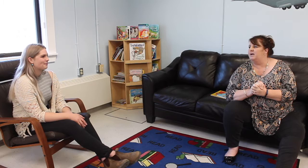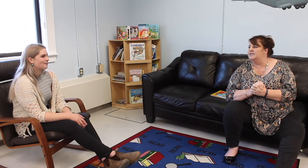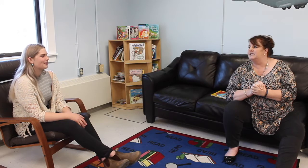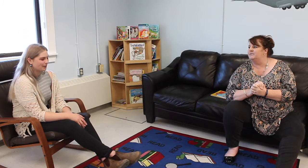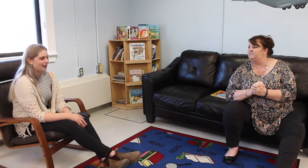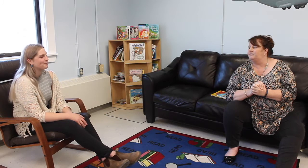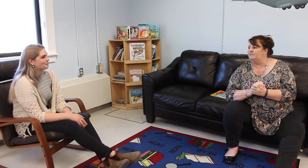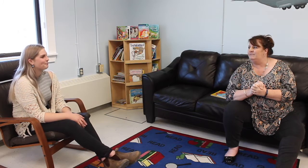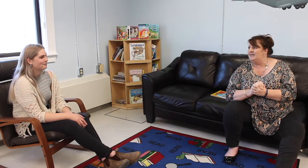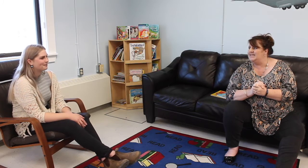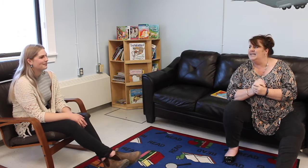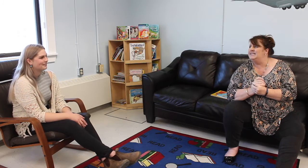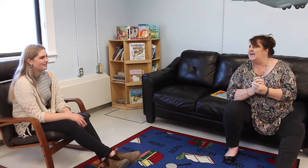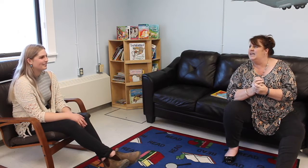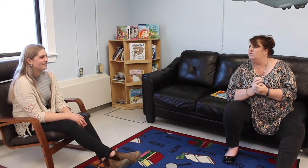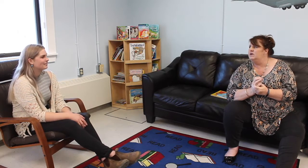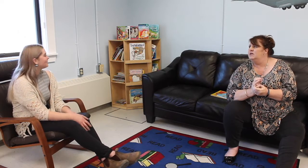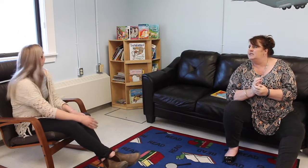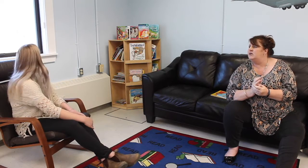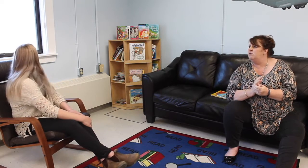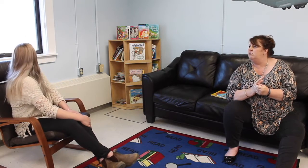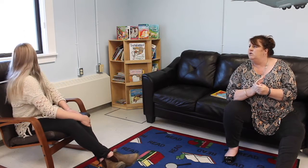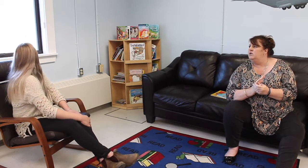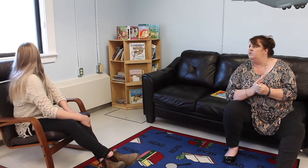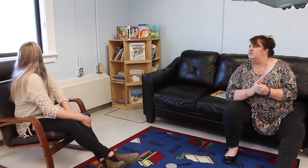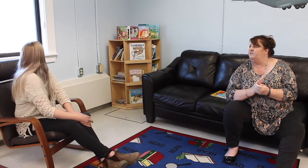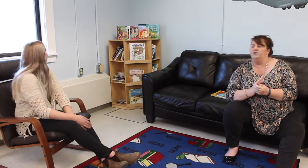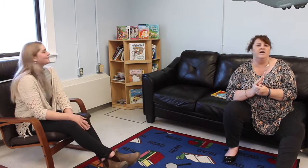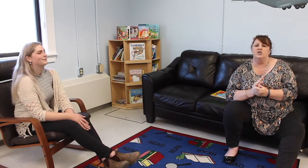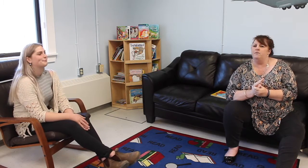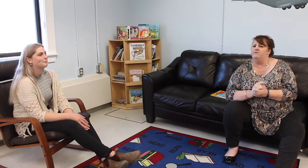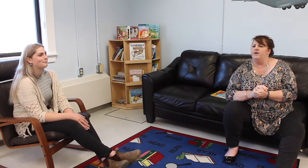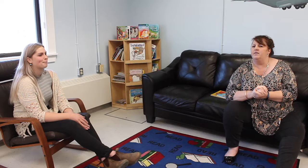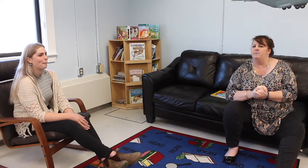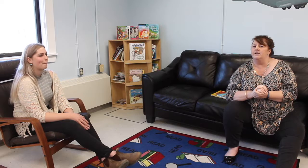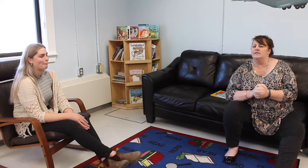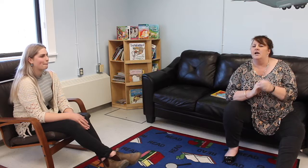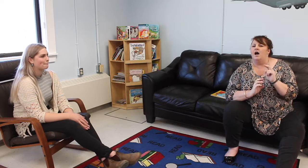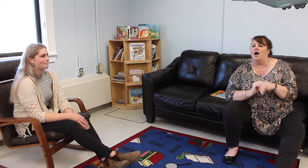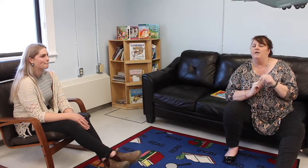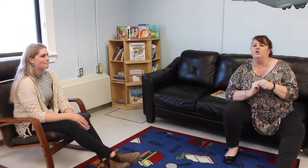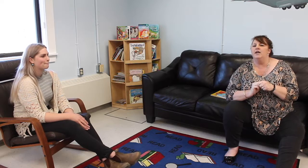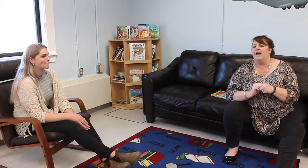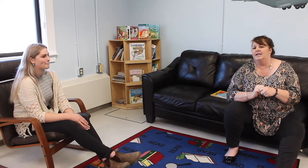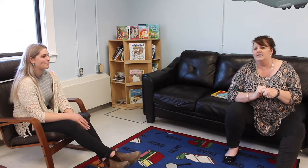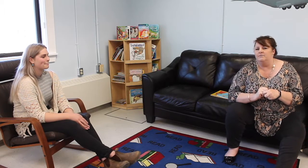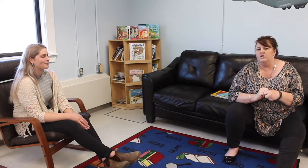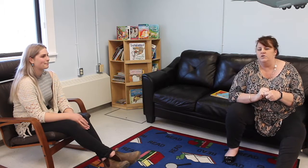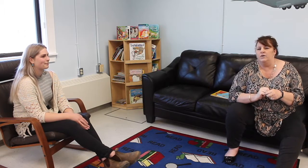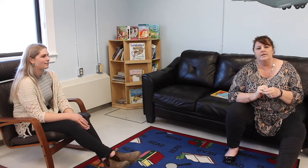bus? It's getting sunny out, so there's different things that you might find in the bus. I'm going to add something to the Wheels on the